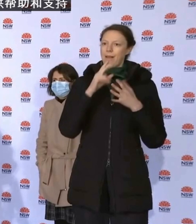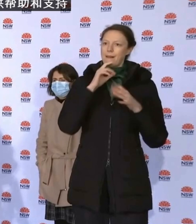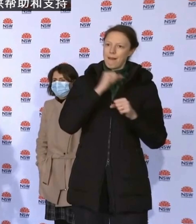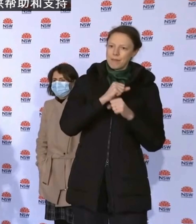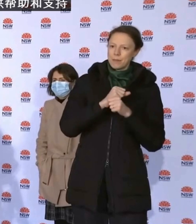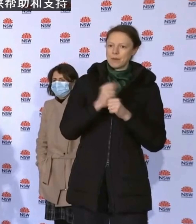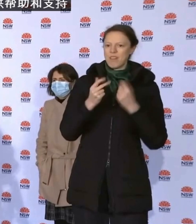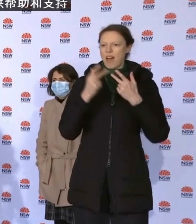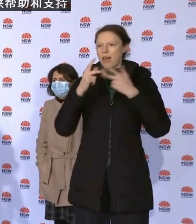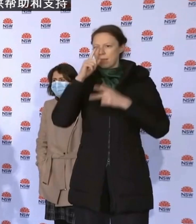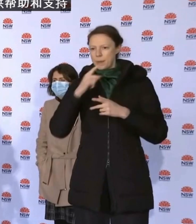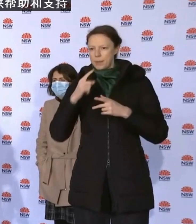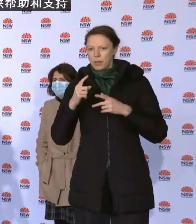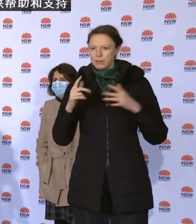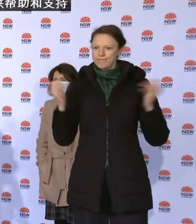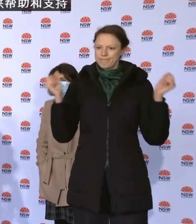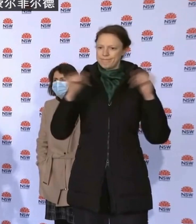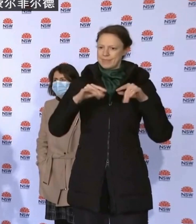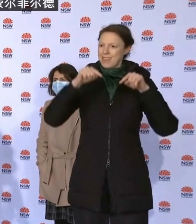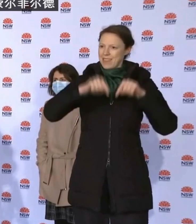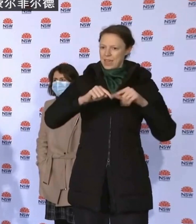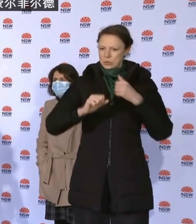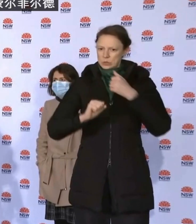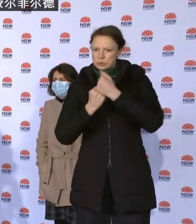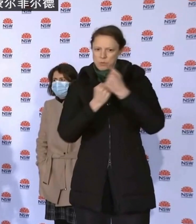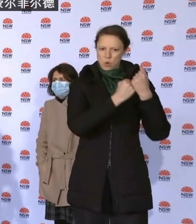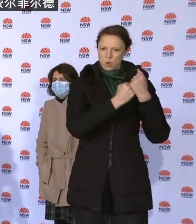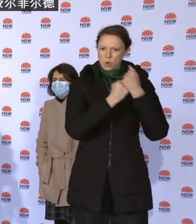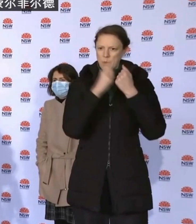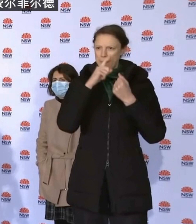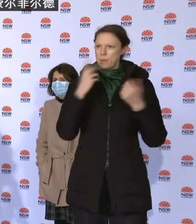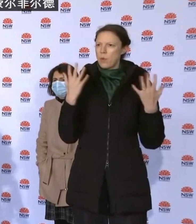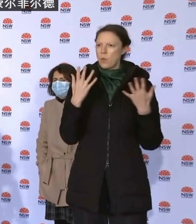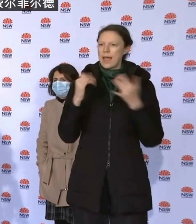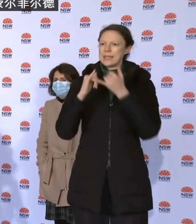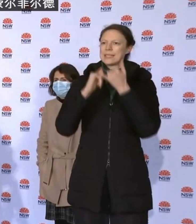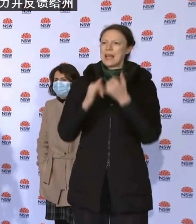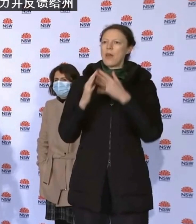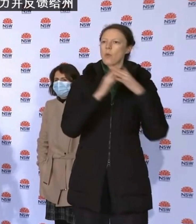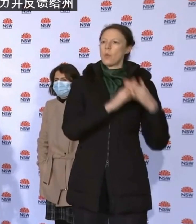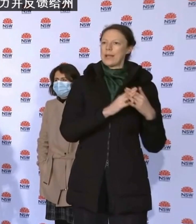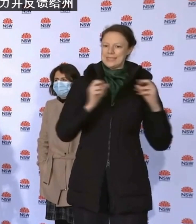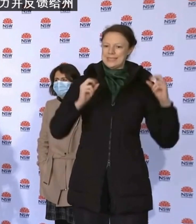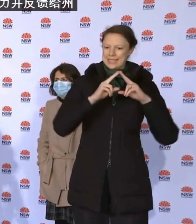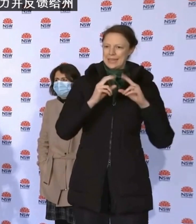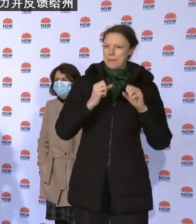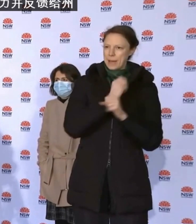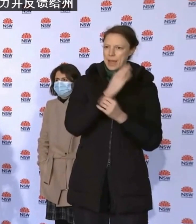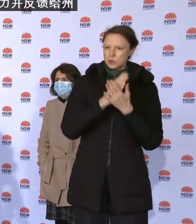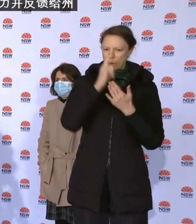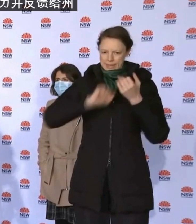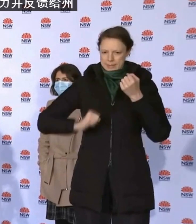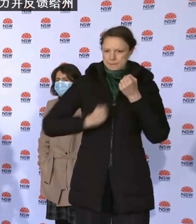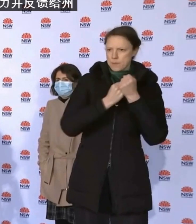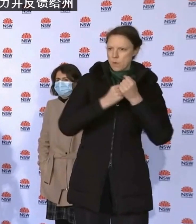roof, to assist and support the people of South West Sydney, in particular Fairfield. So that has a strong presence with